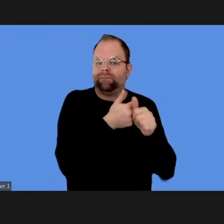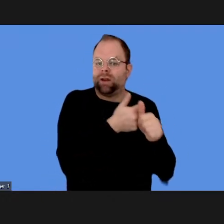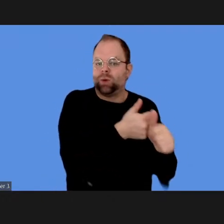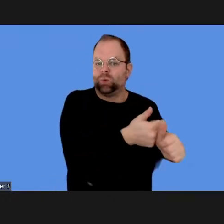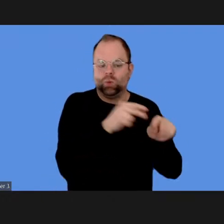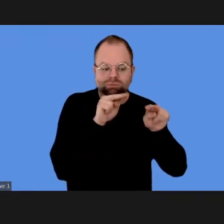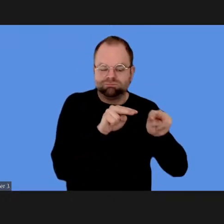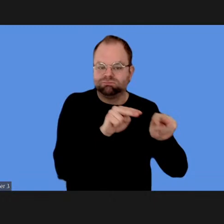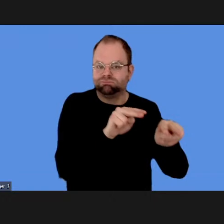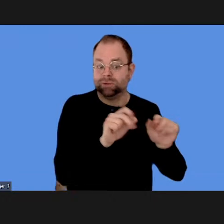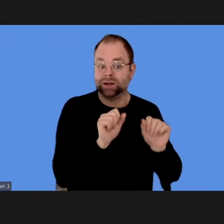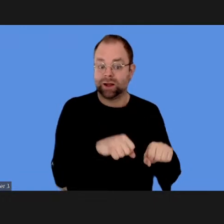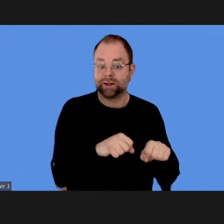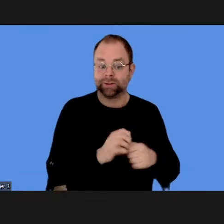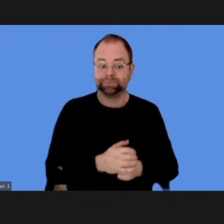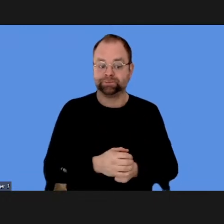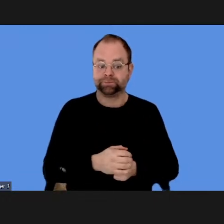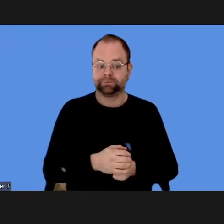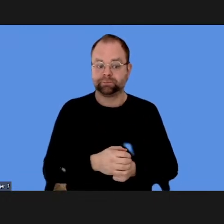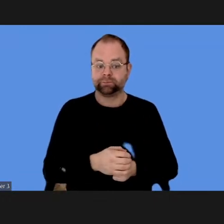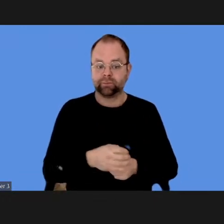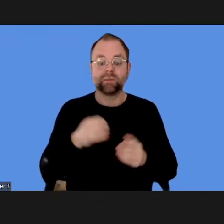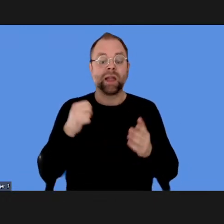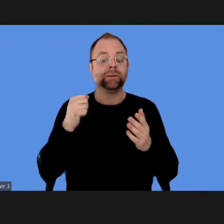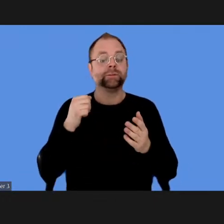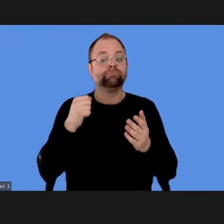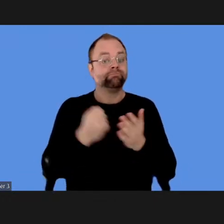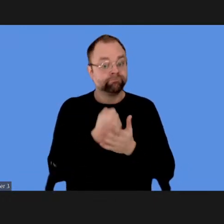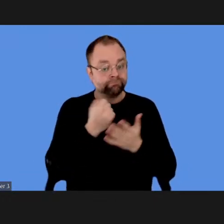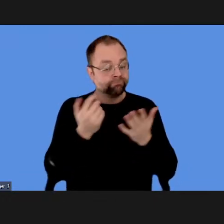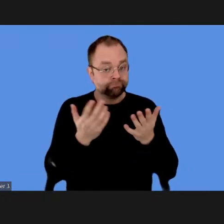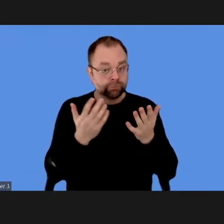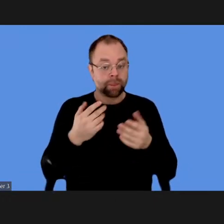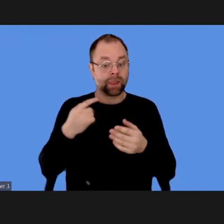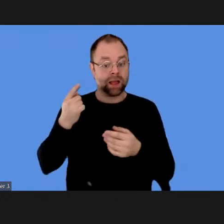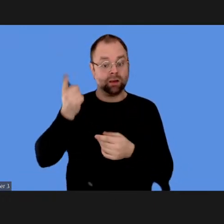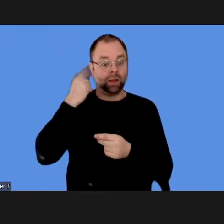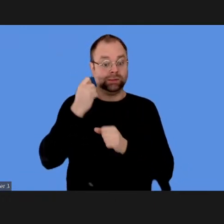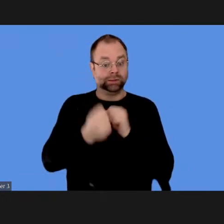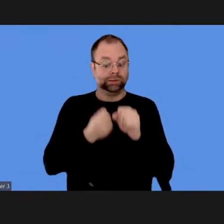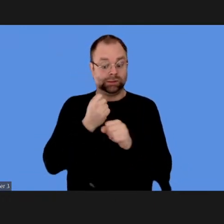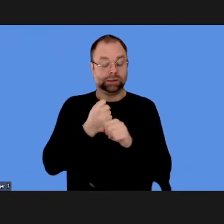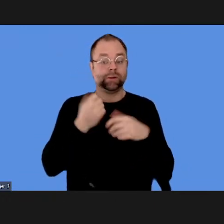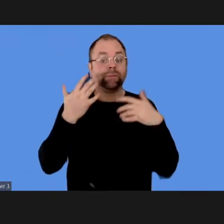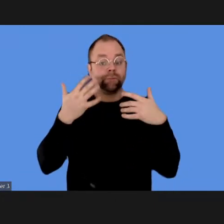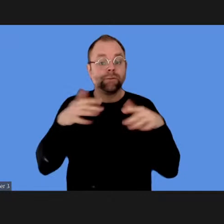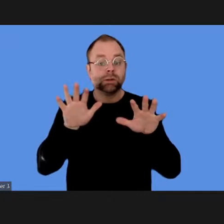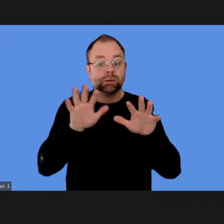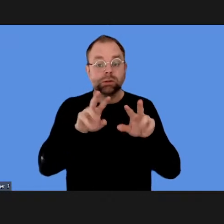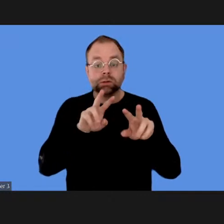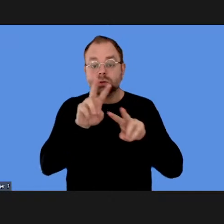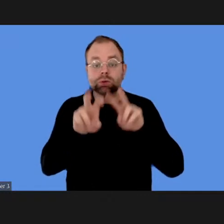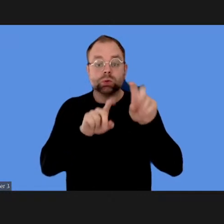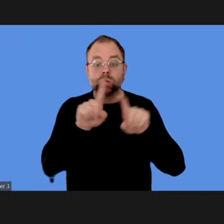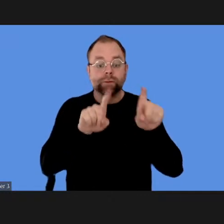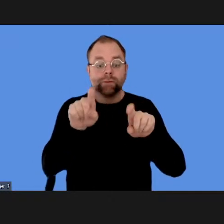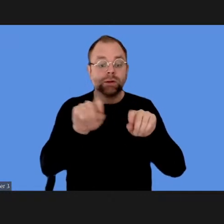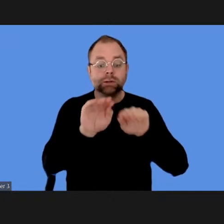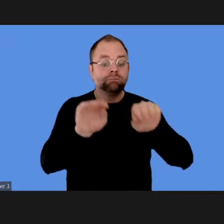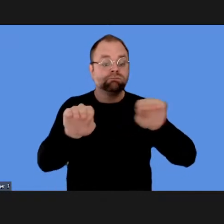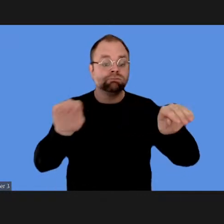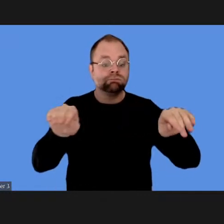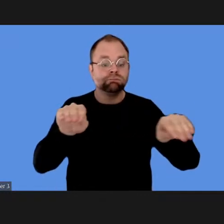statistical, organizations in each, country. So they were interviewed along those